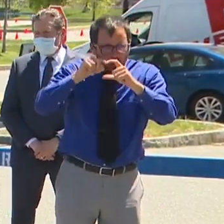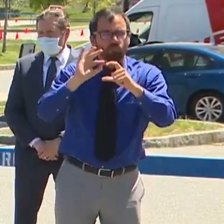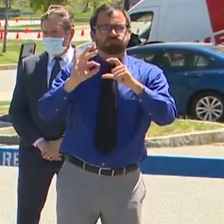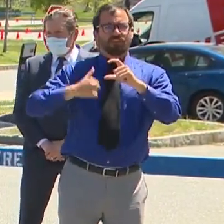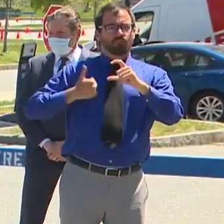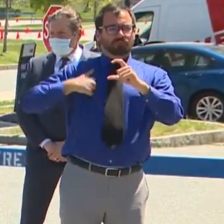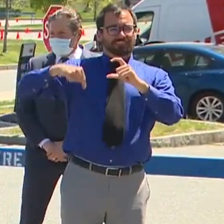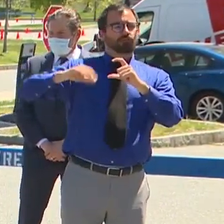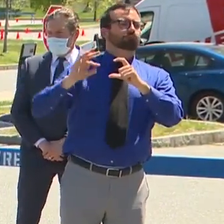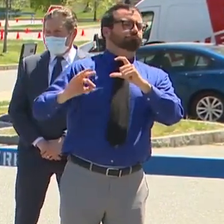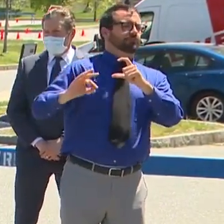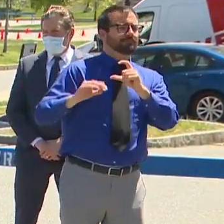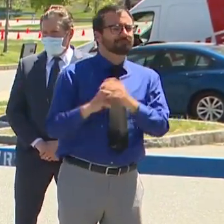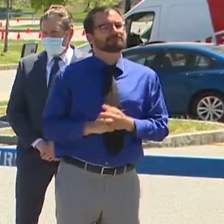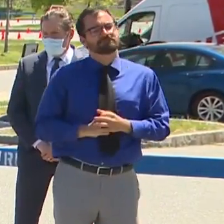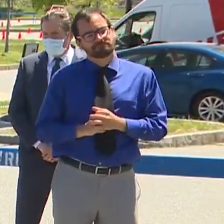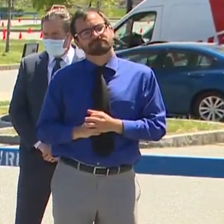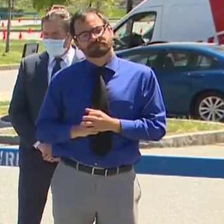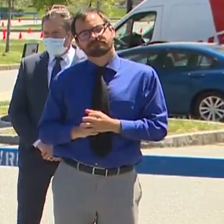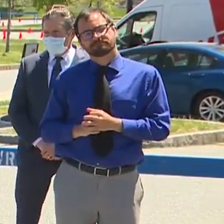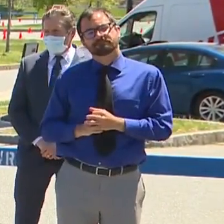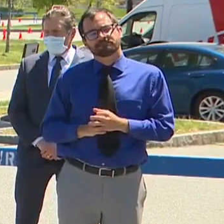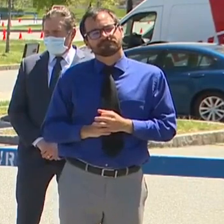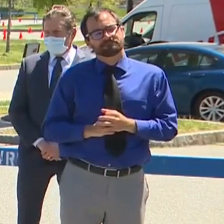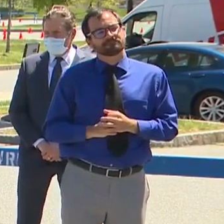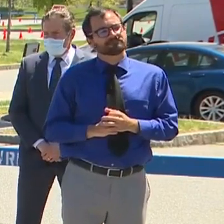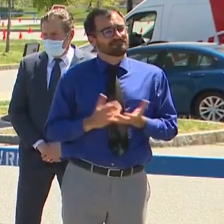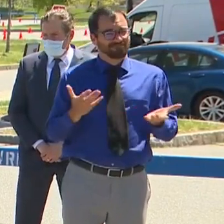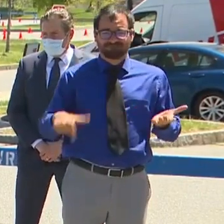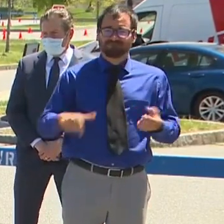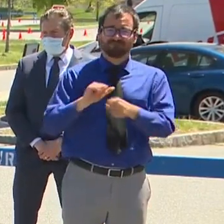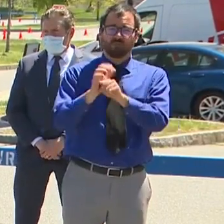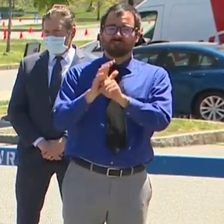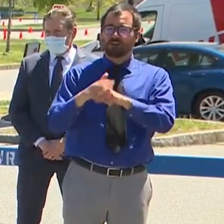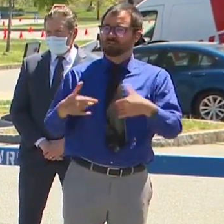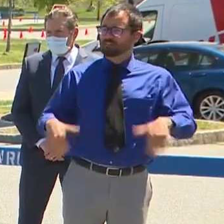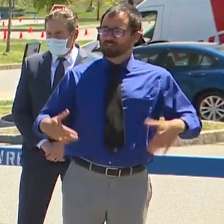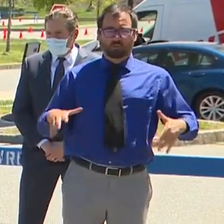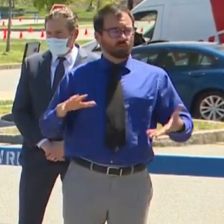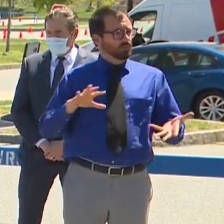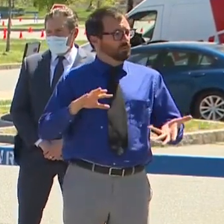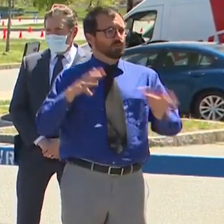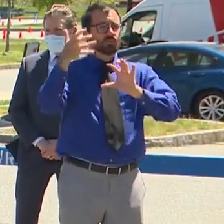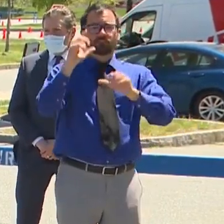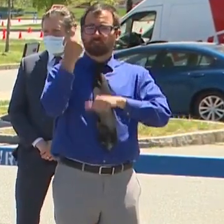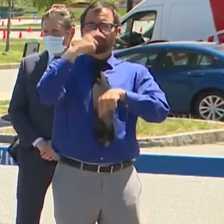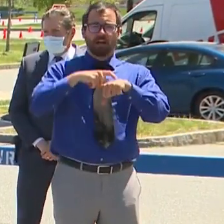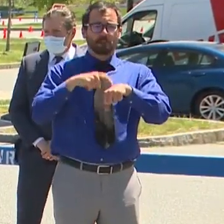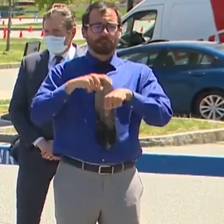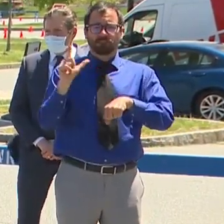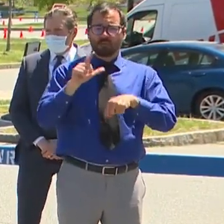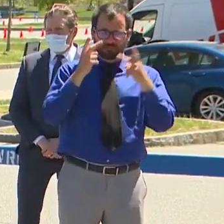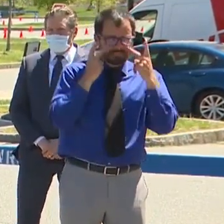history. No one knows what budgets will bring in the fall, but we are facing a crisis of magnitude no one has seen in generations.